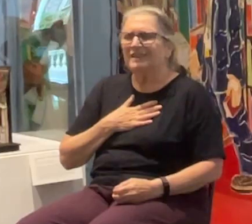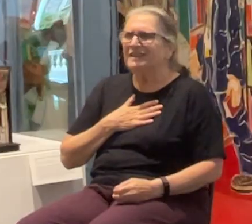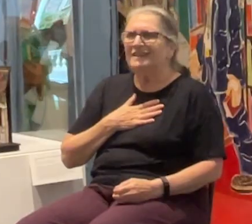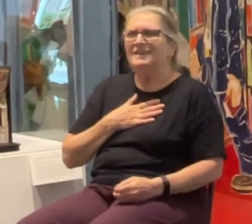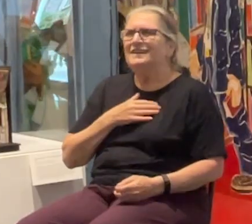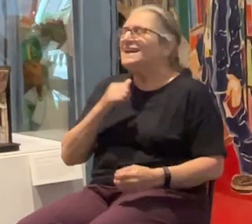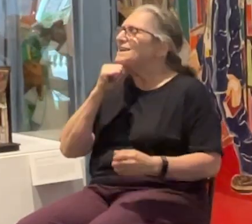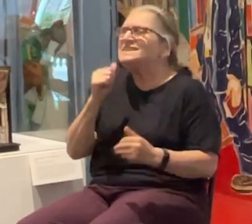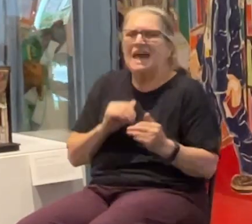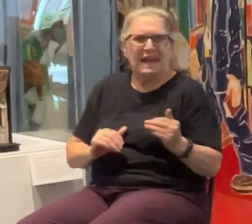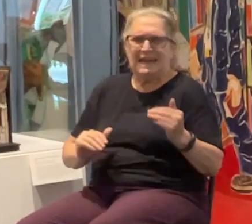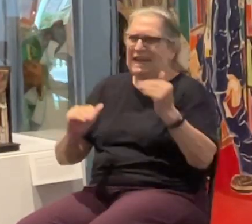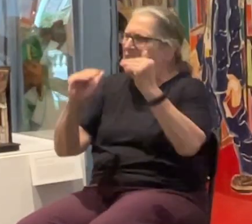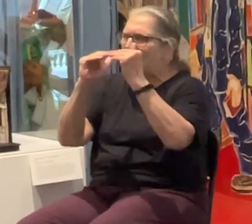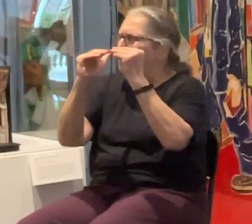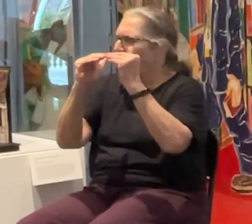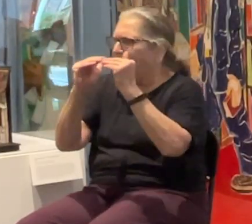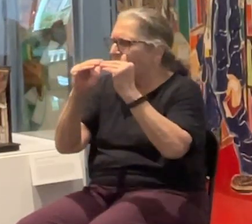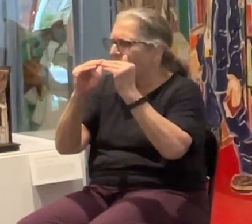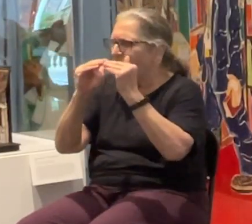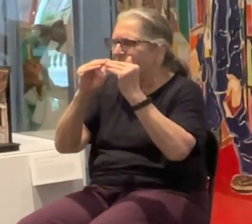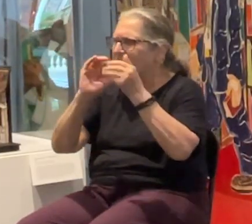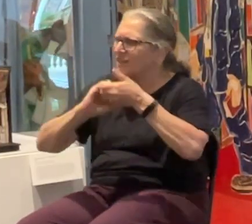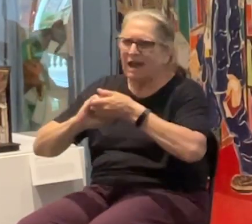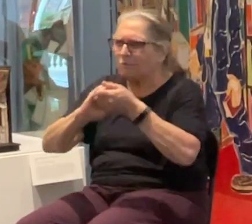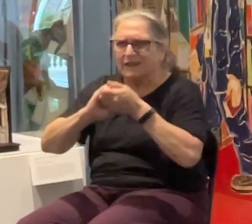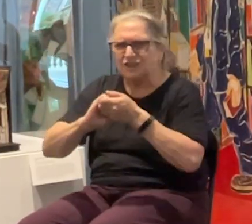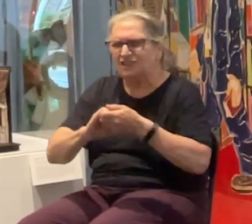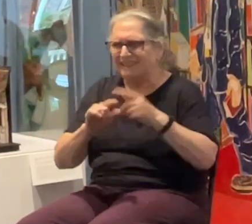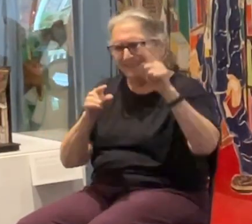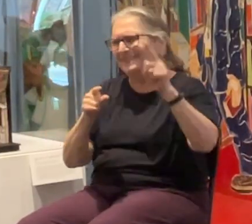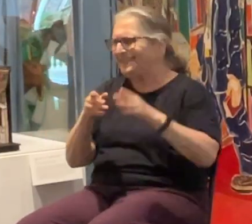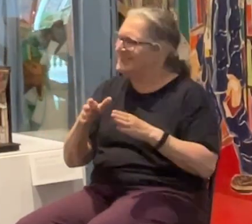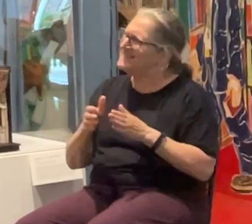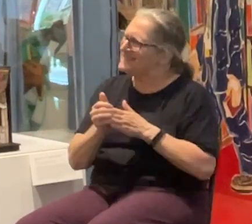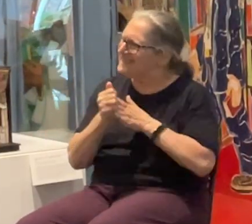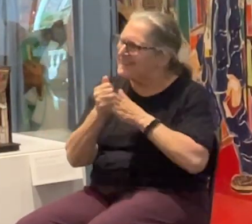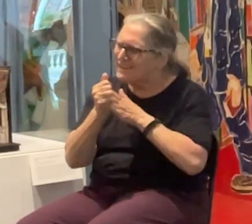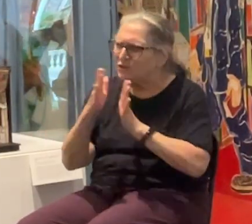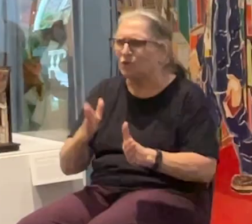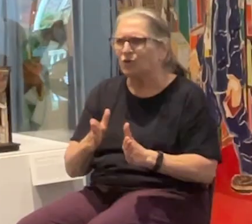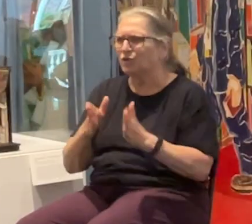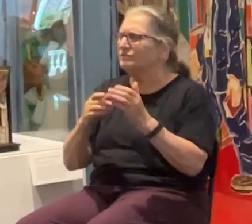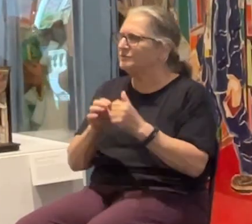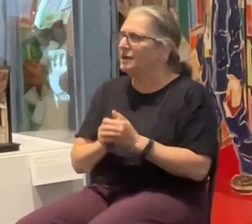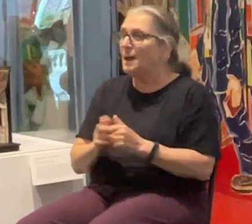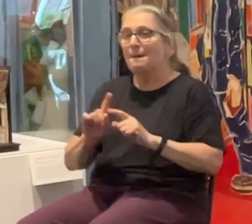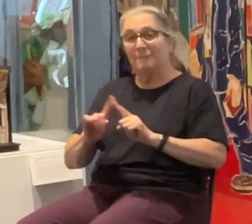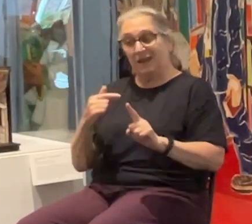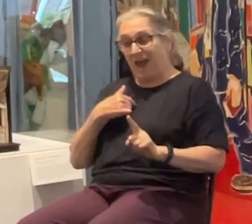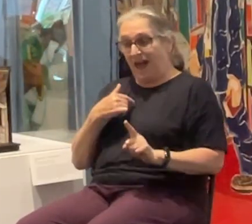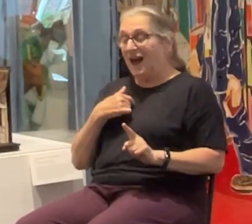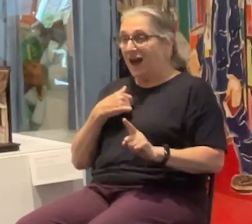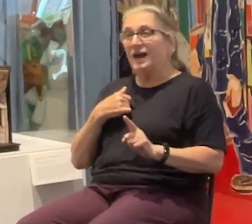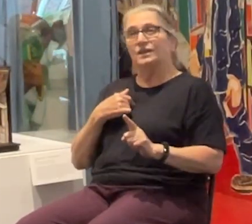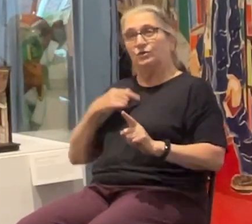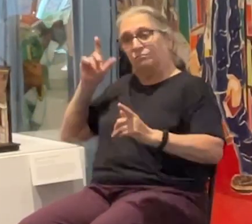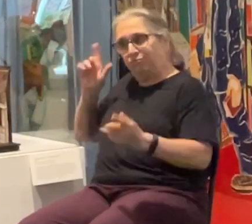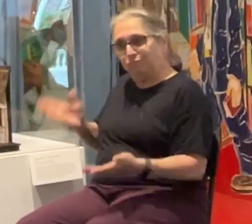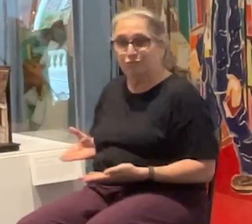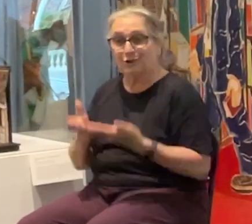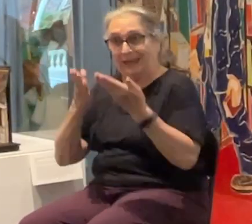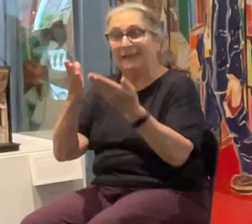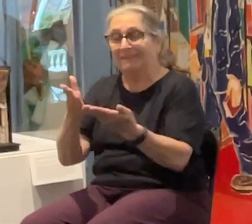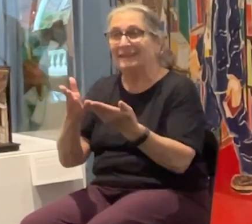of collaboration. He's the leader of the whole thing, but I got to kind of bring things to the